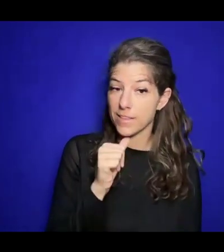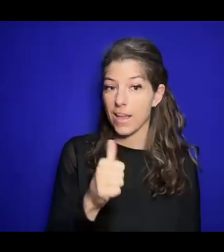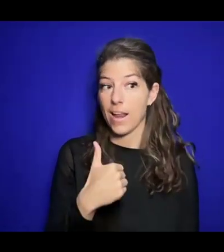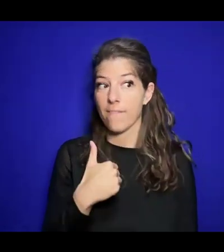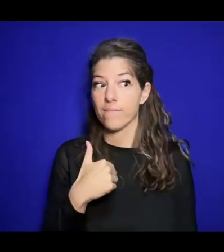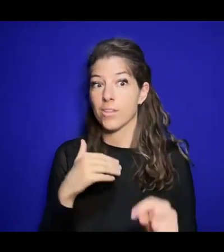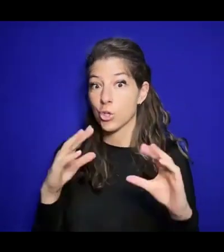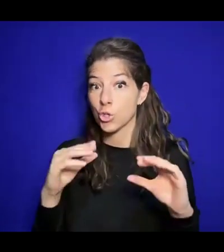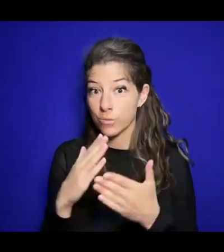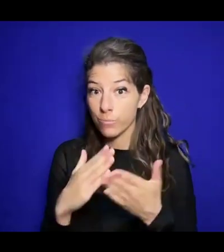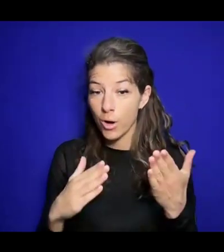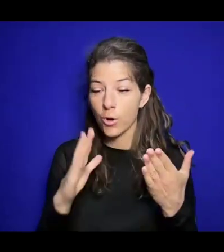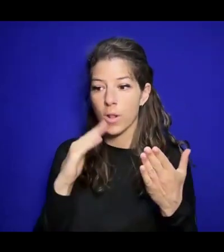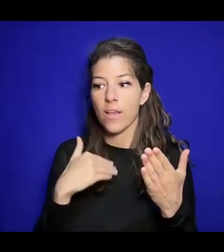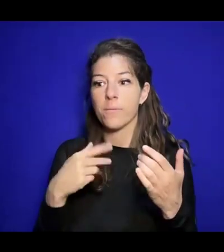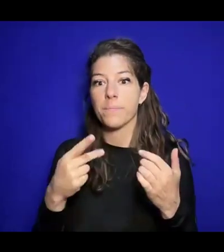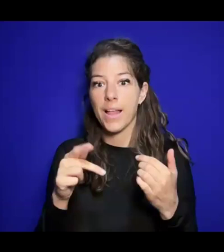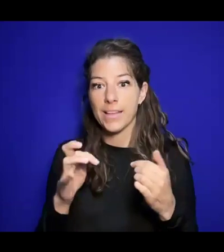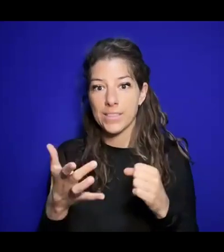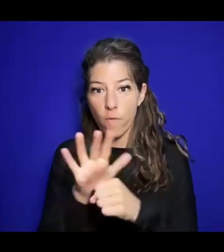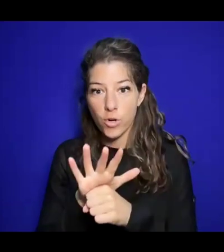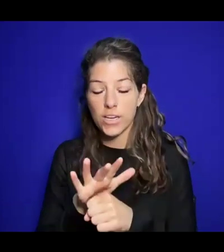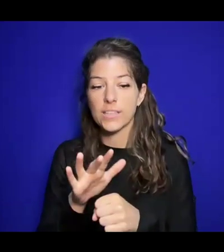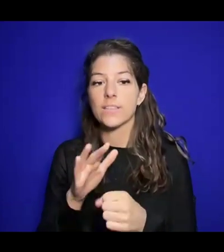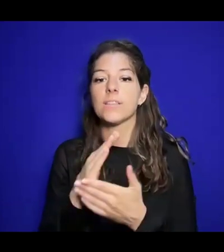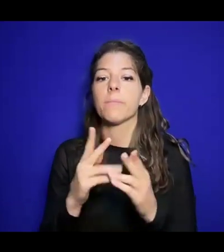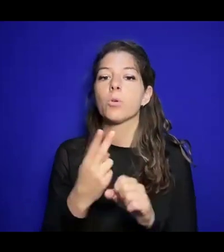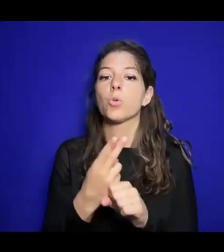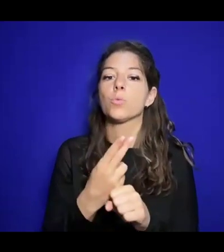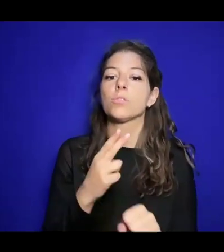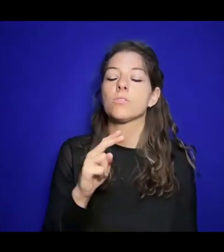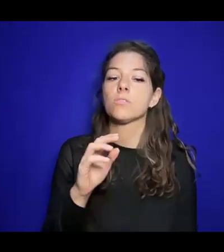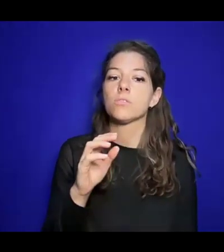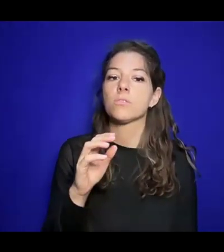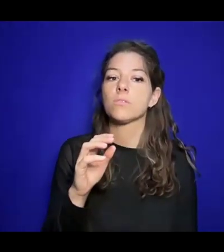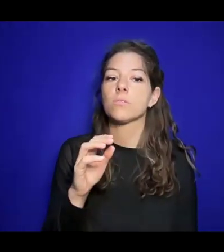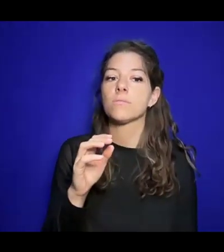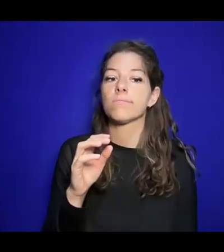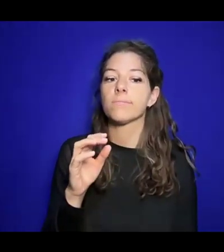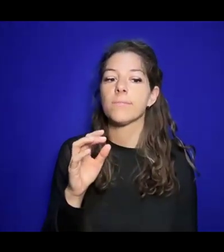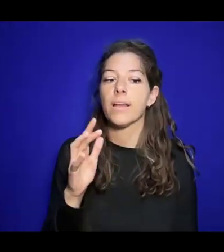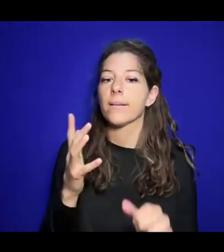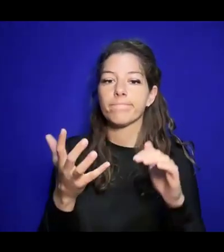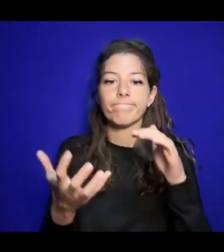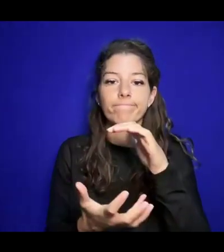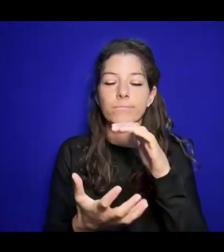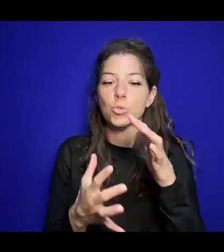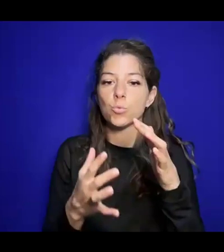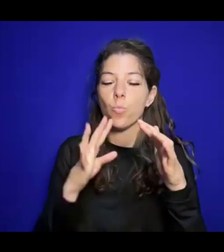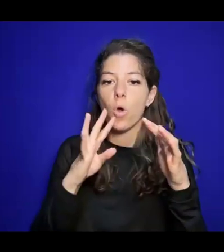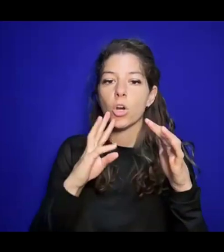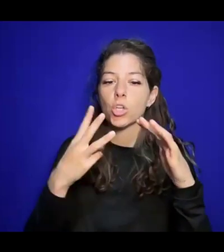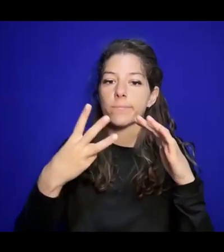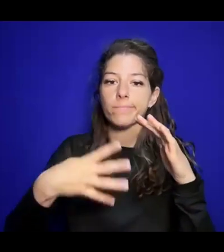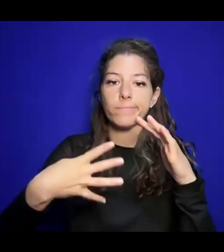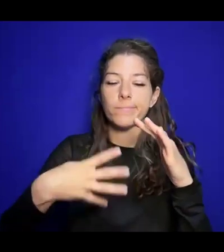cushion part. It's going to have that plastic over it. Some people will use a chucks on there to capture that water. So there's all different kinds of